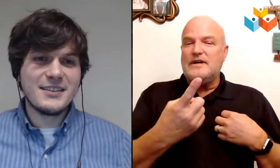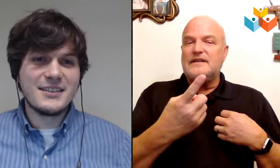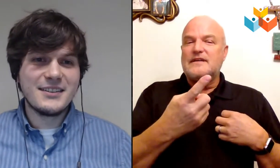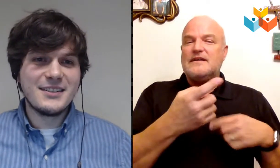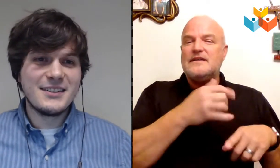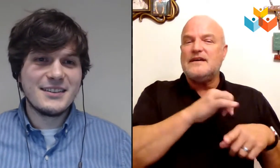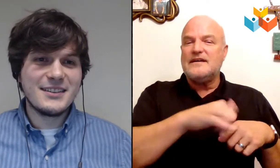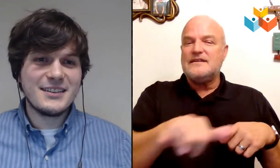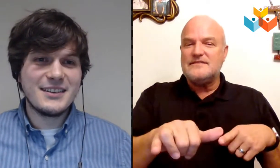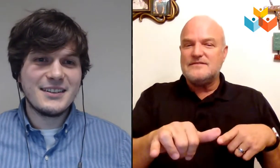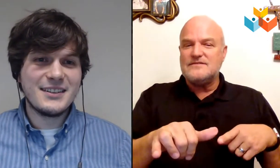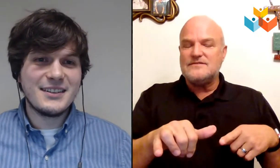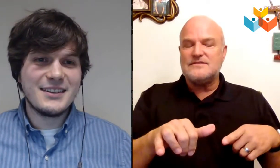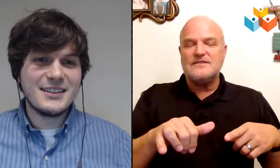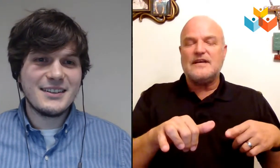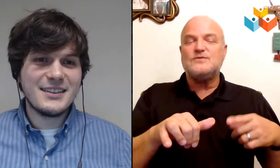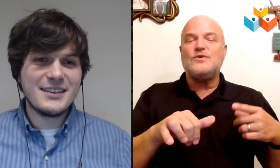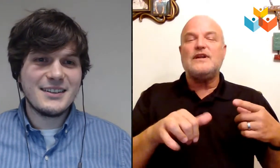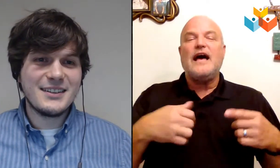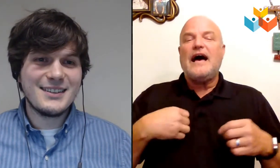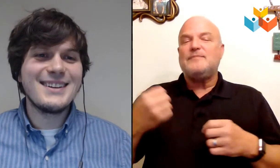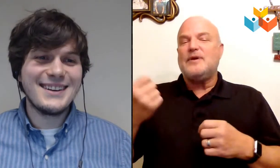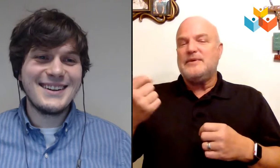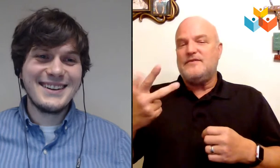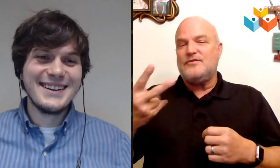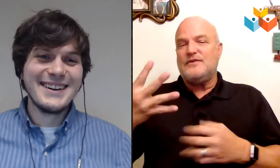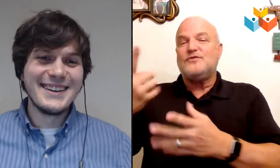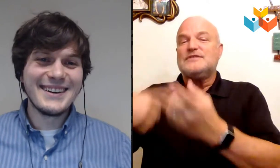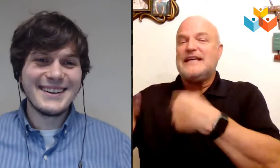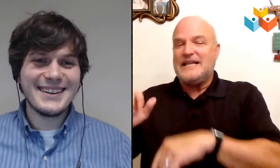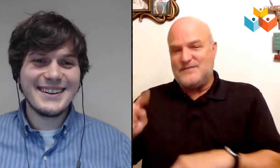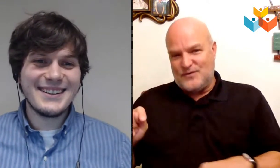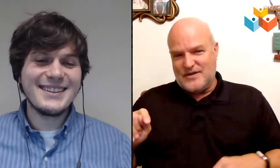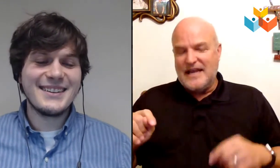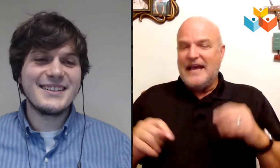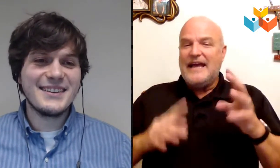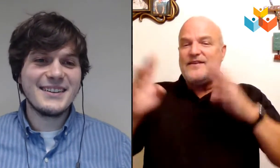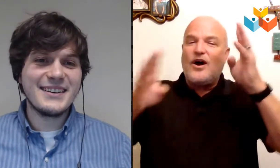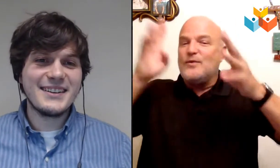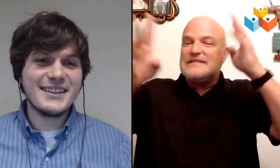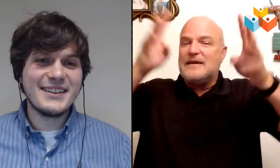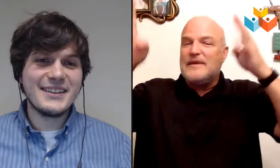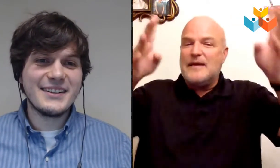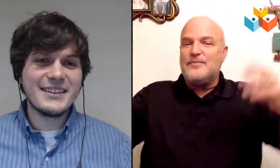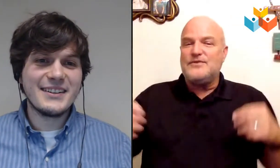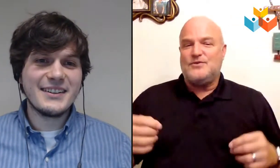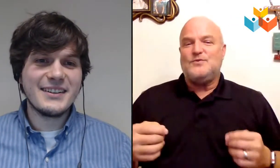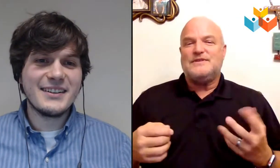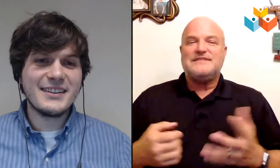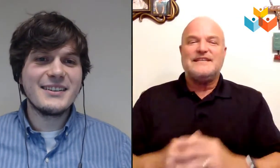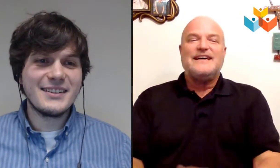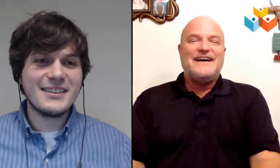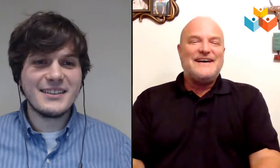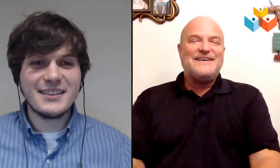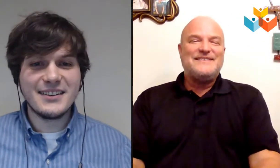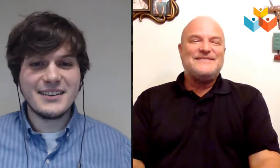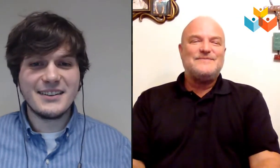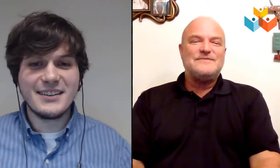me one cuss word, I'd probably give you 3 or 4 signs for it. And they're always coming up with new